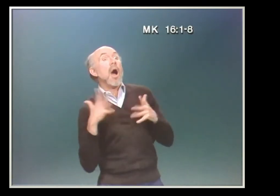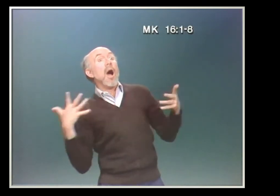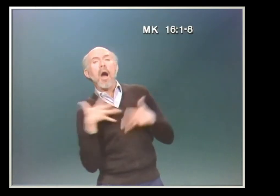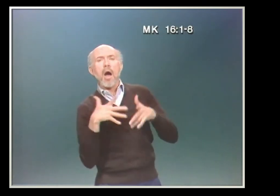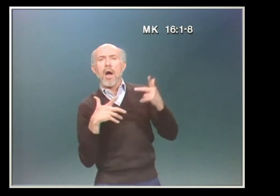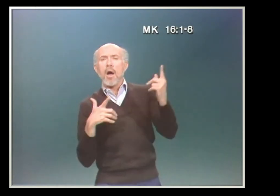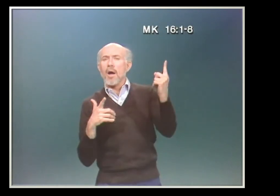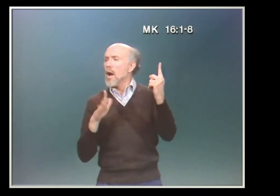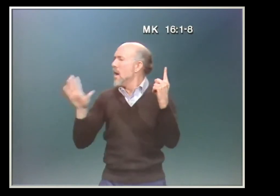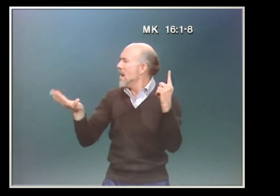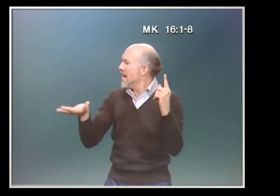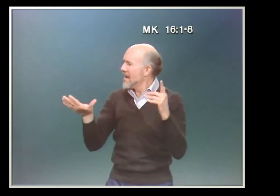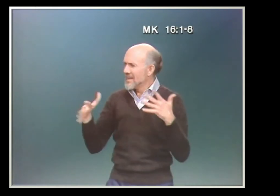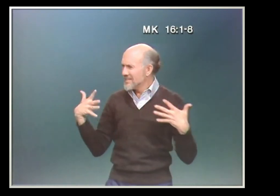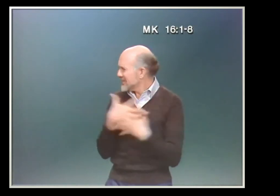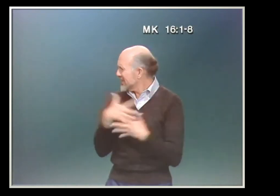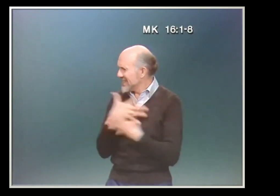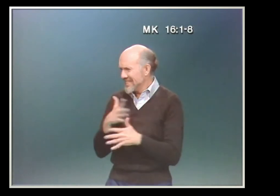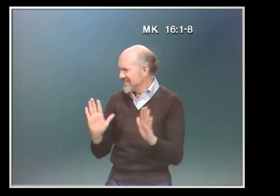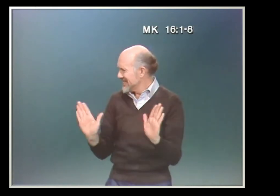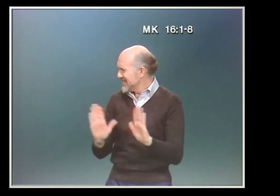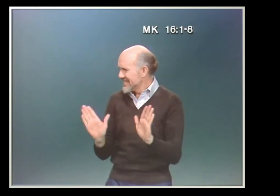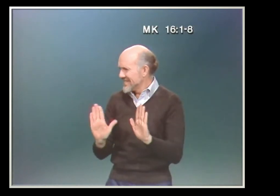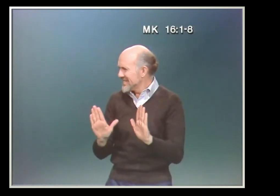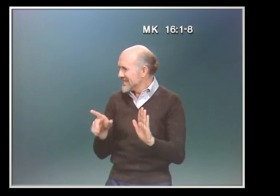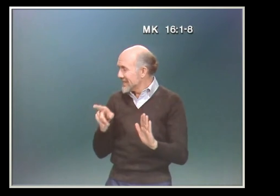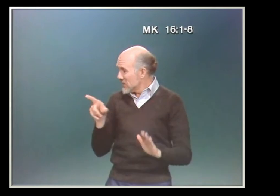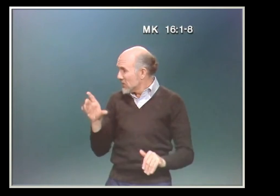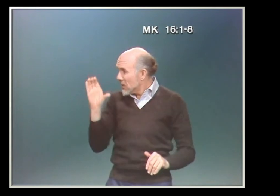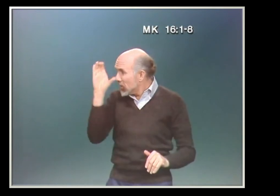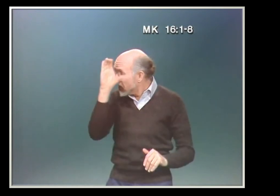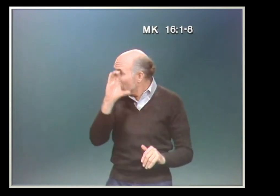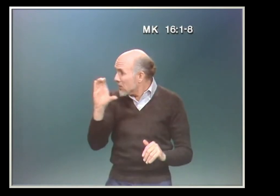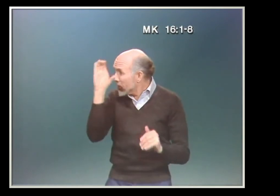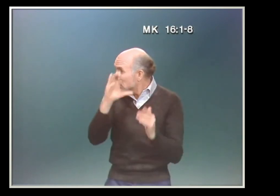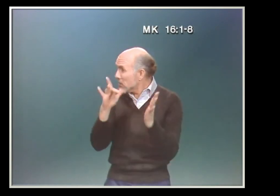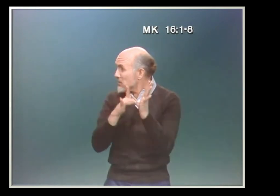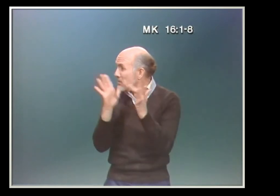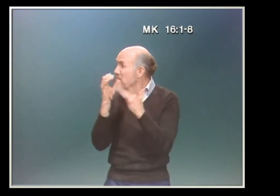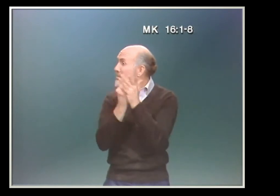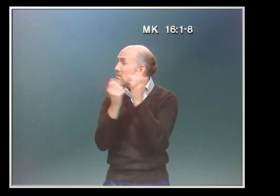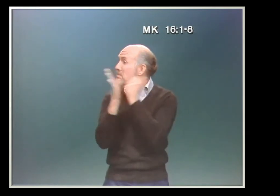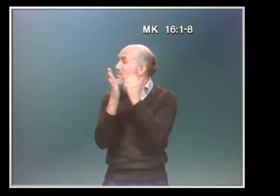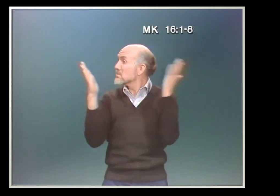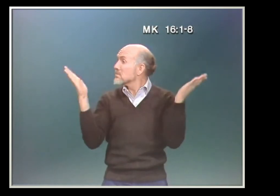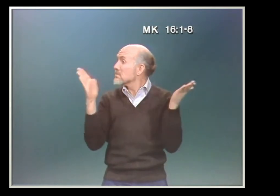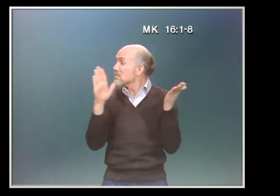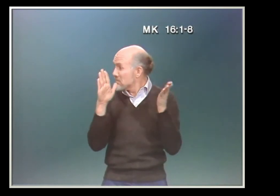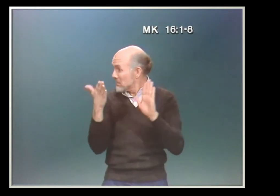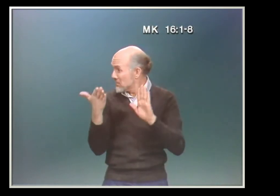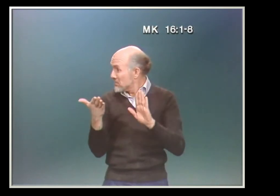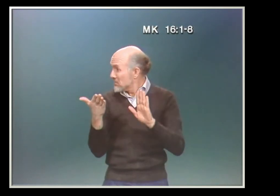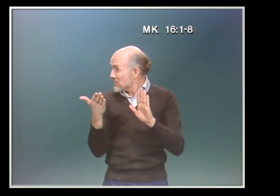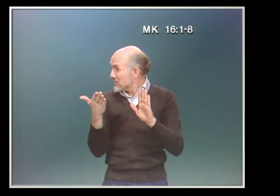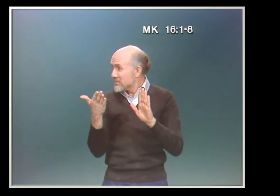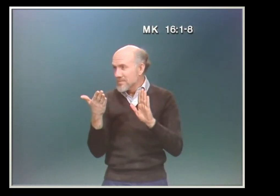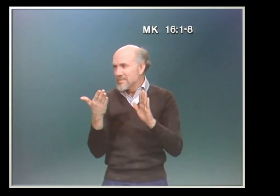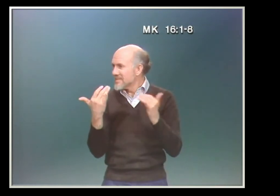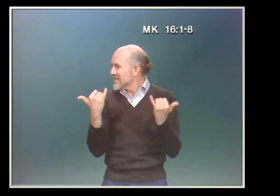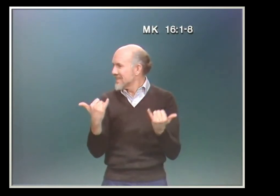Then the women looked and saw that the stone had already been moved. The stone was very large, but it was moved away from the entrance. And the women walked